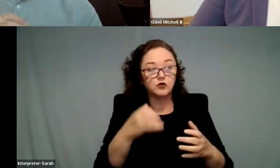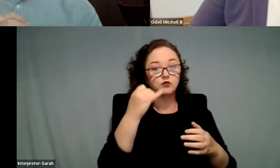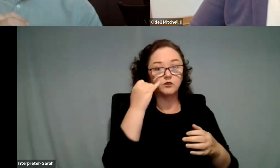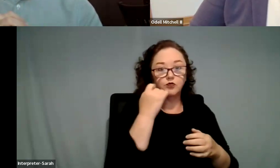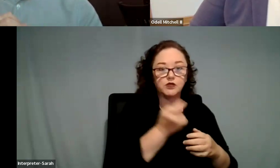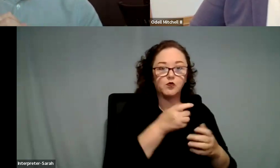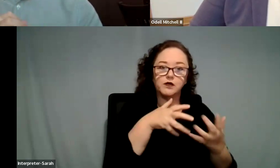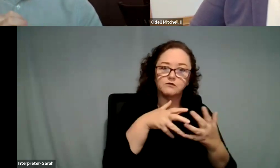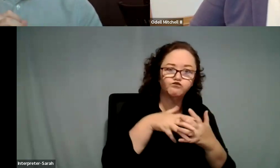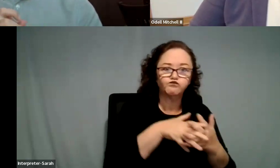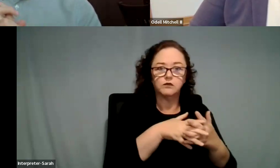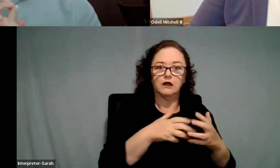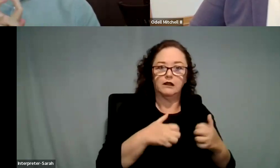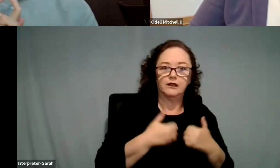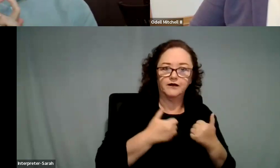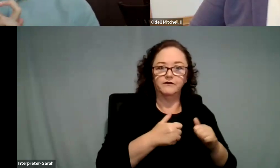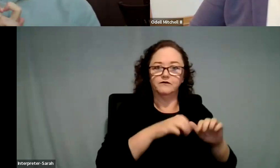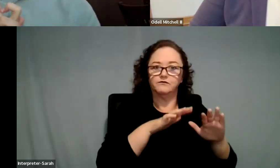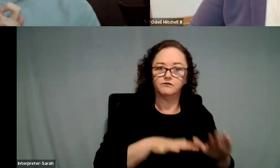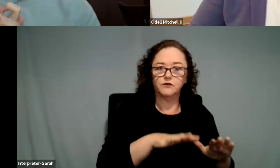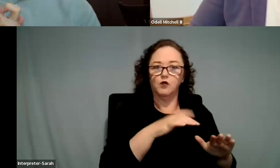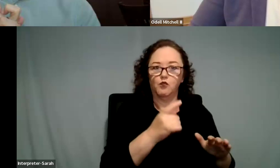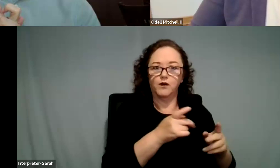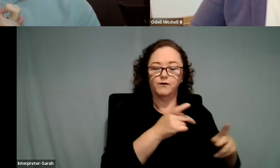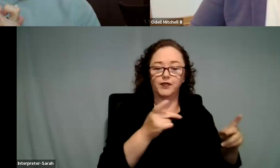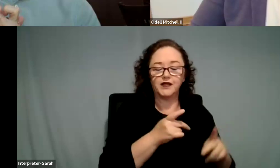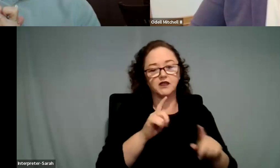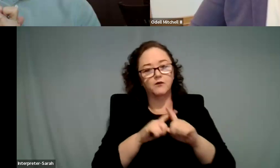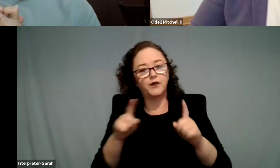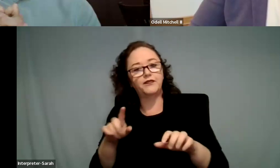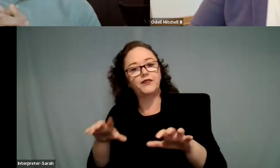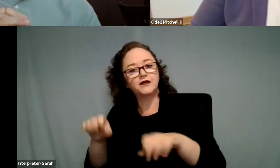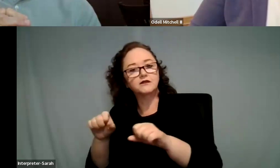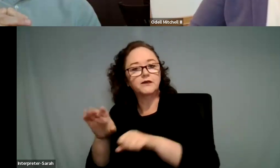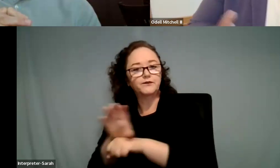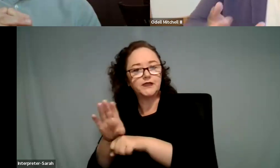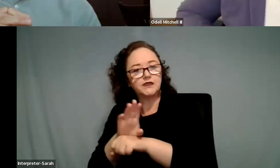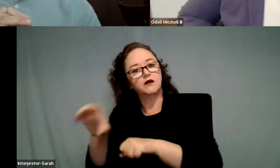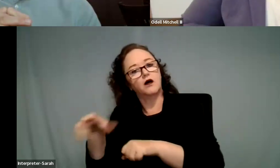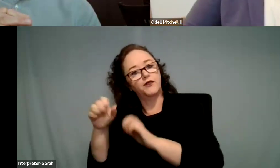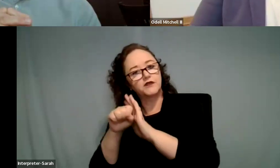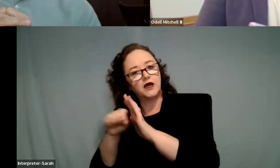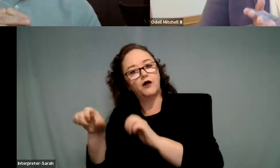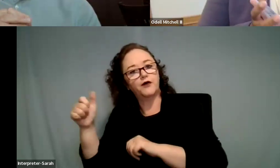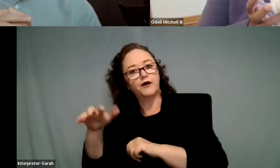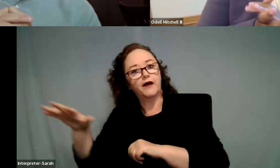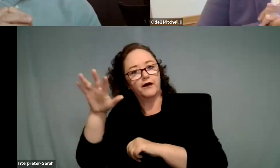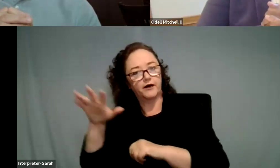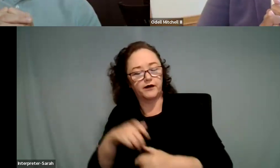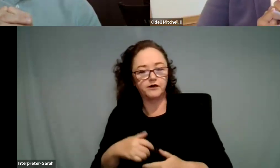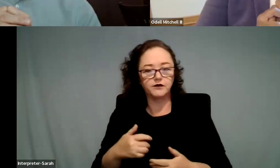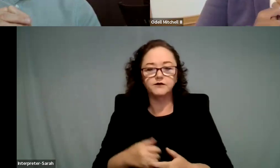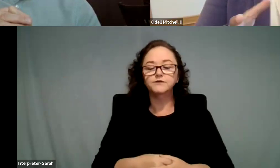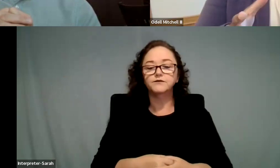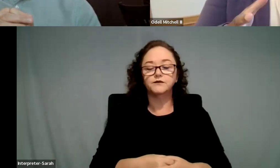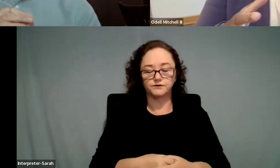or working across maybe different jurisdictions? And either one of you could start. Sure. I'm happy to start on here. So when it comes